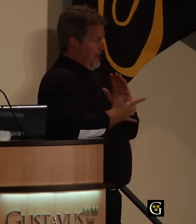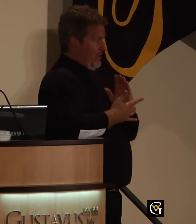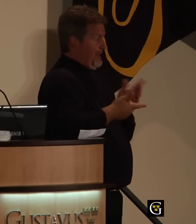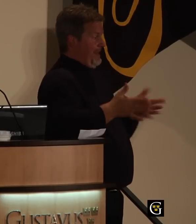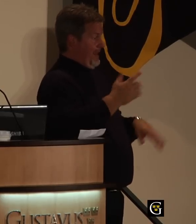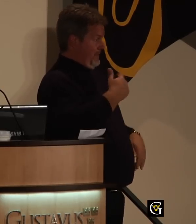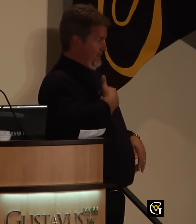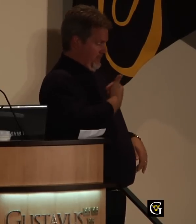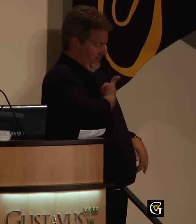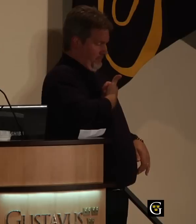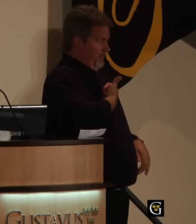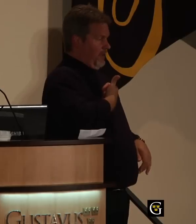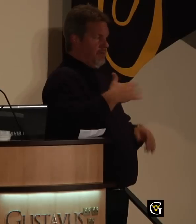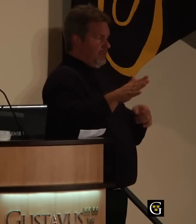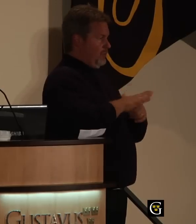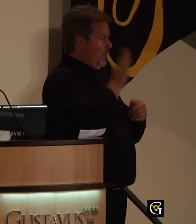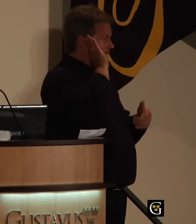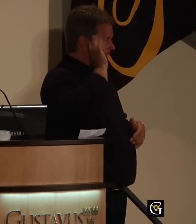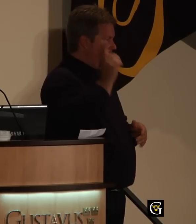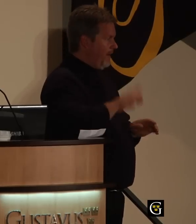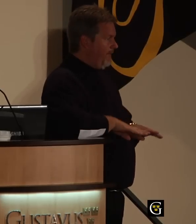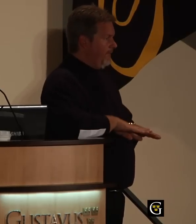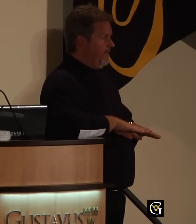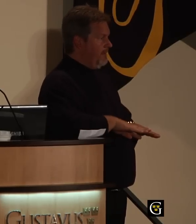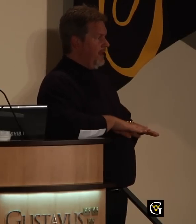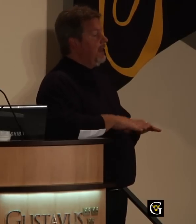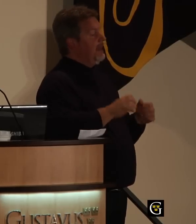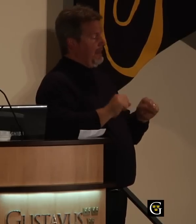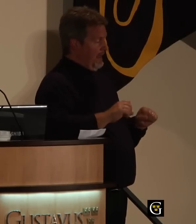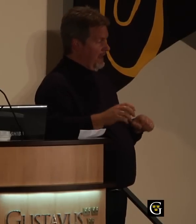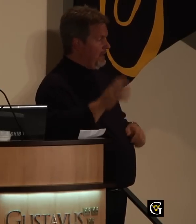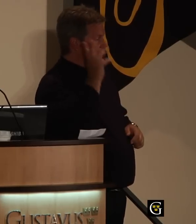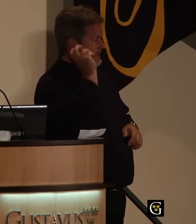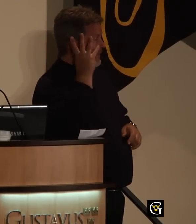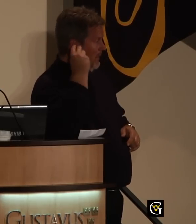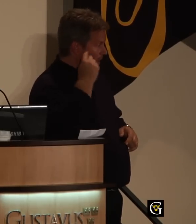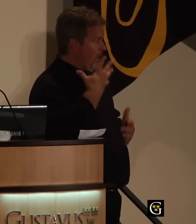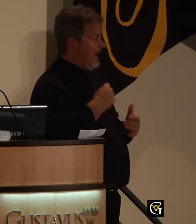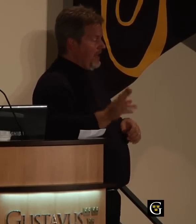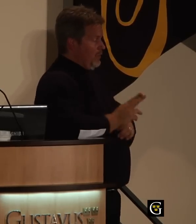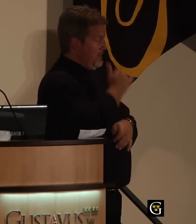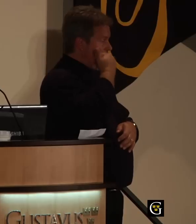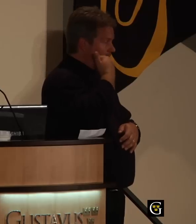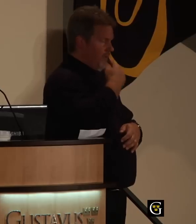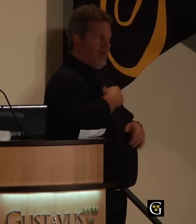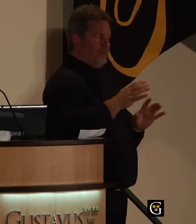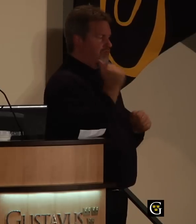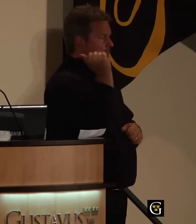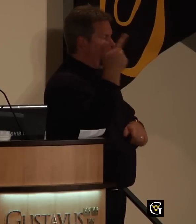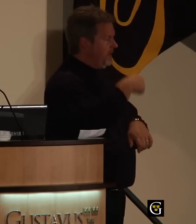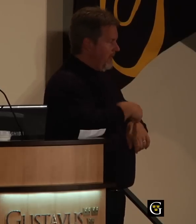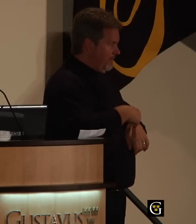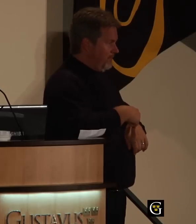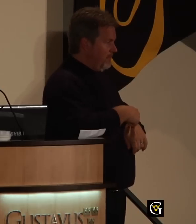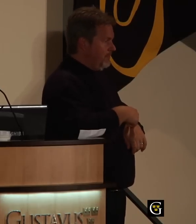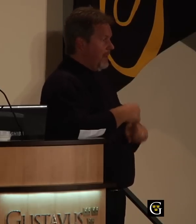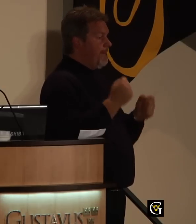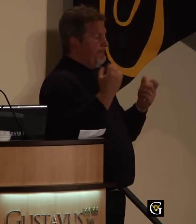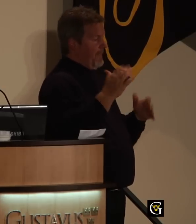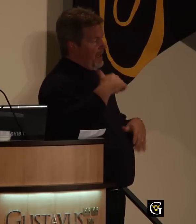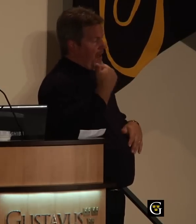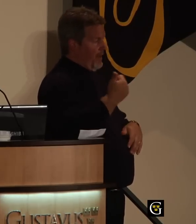to listen to you through the radio and to use the telephone, which I do all the time. And there have been other advances in